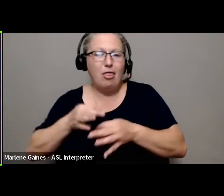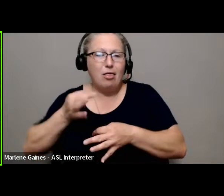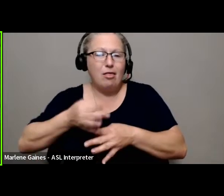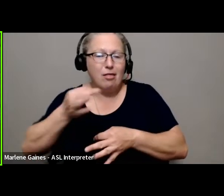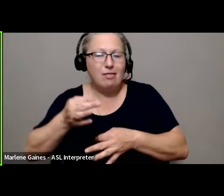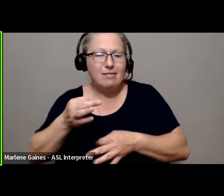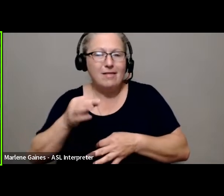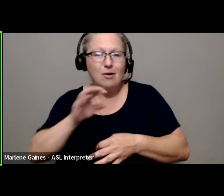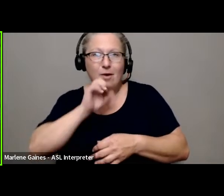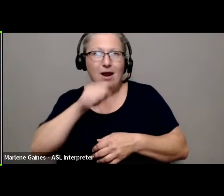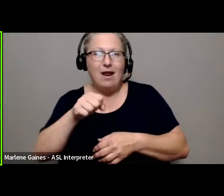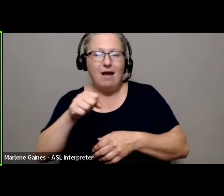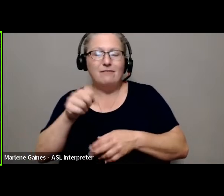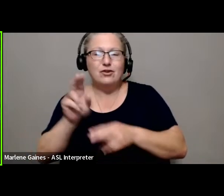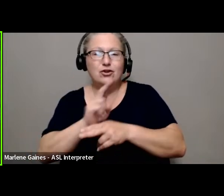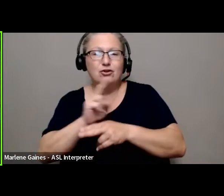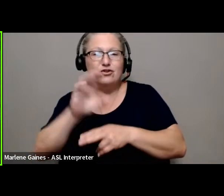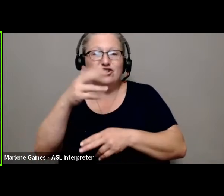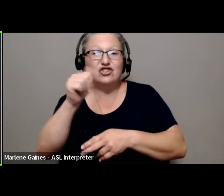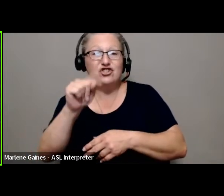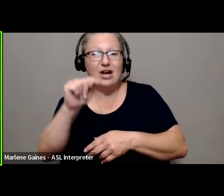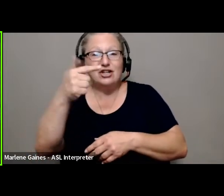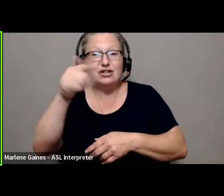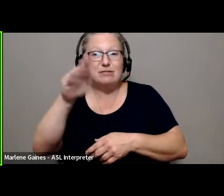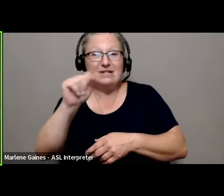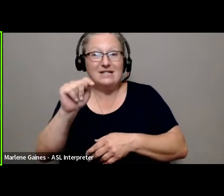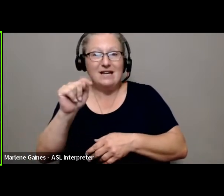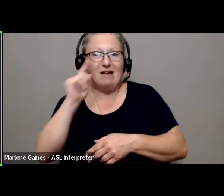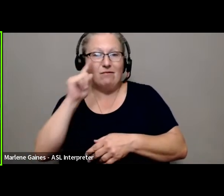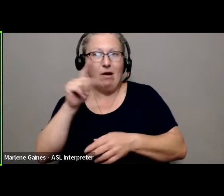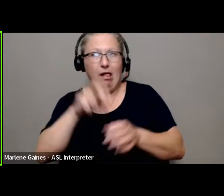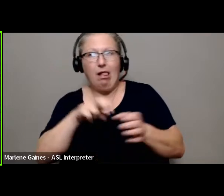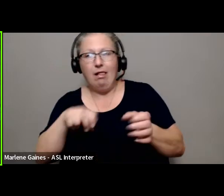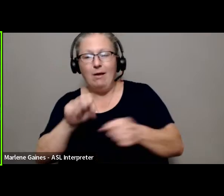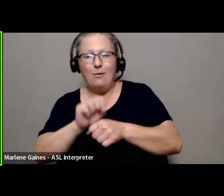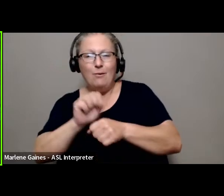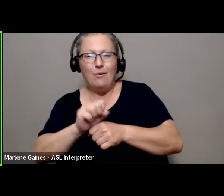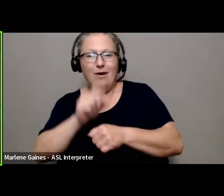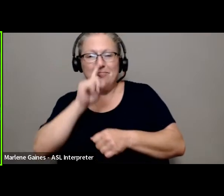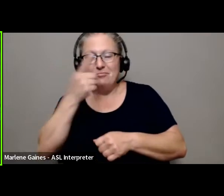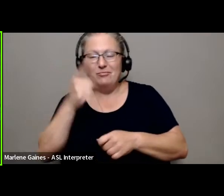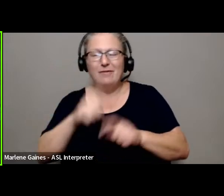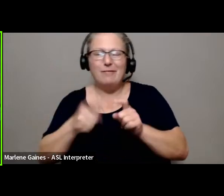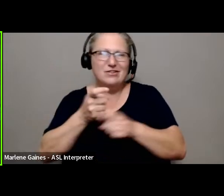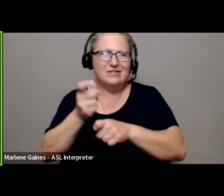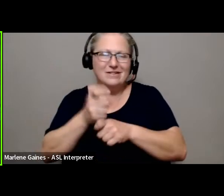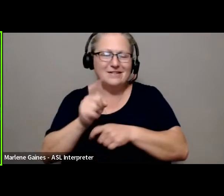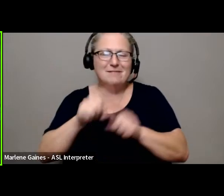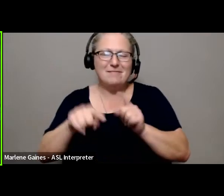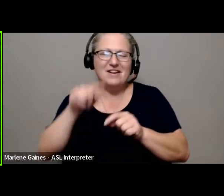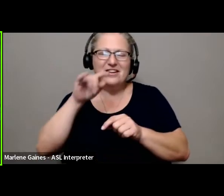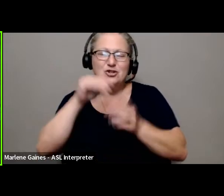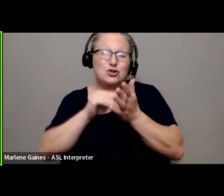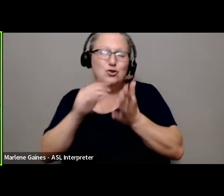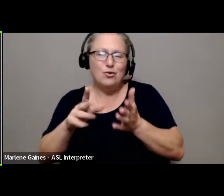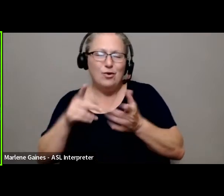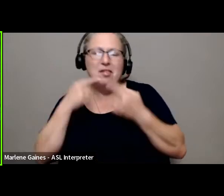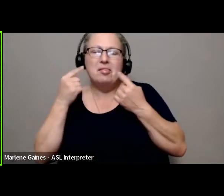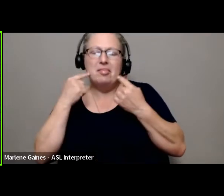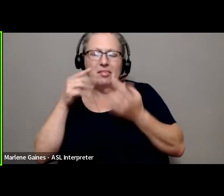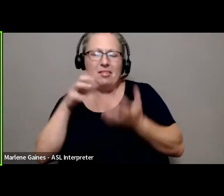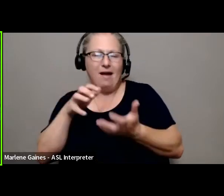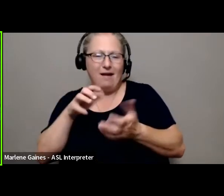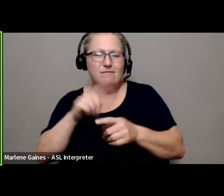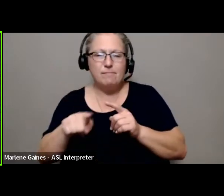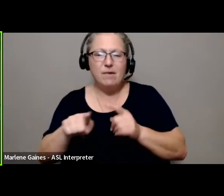love to use ChatGPT a lot just to get out of work, but jokingly with the and I think the students got a kick out of it. So anyway, it was